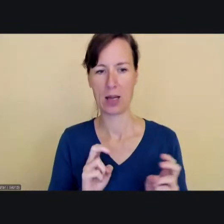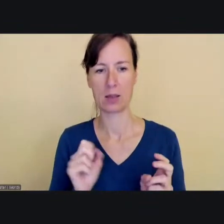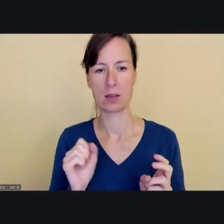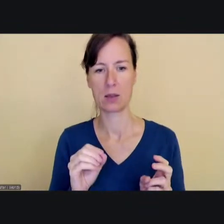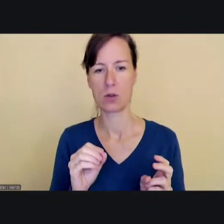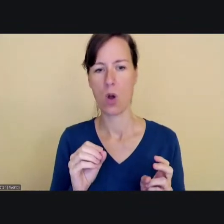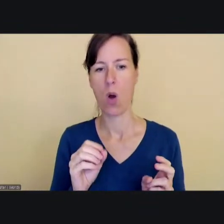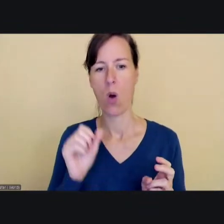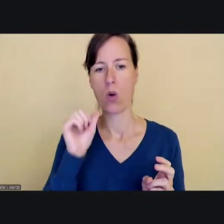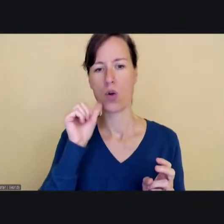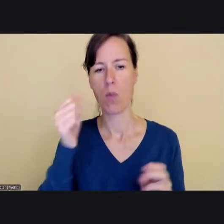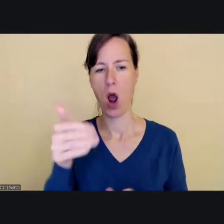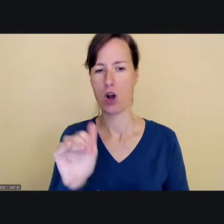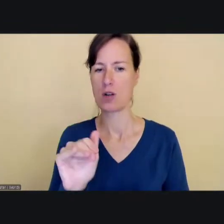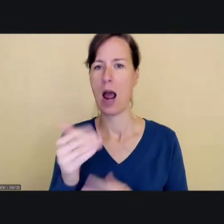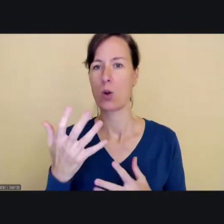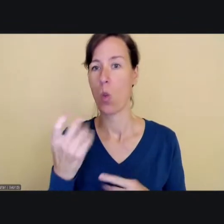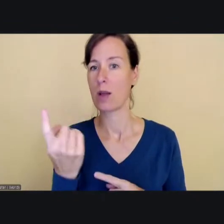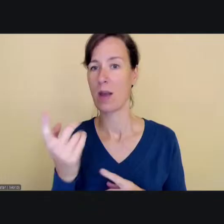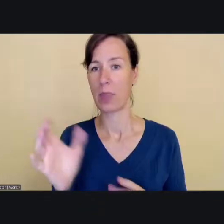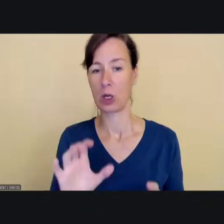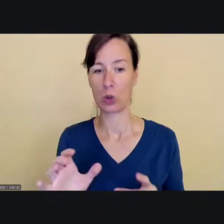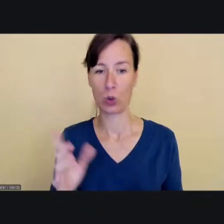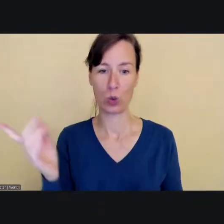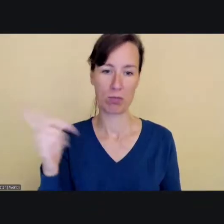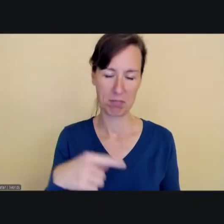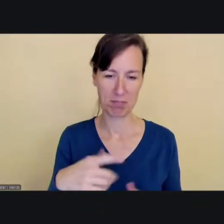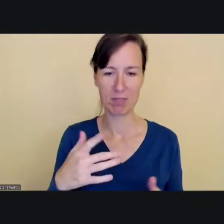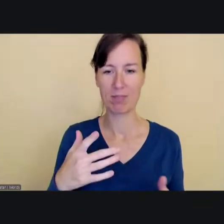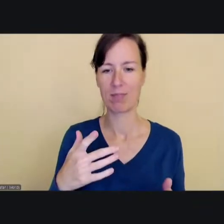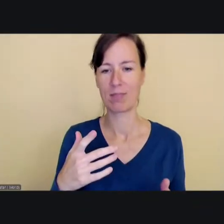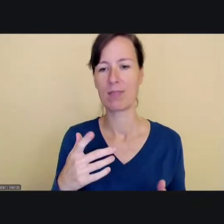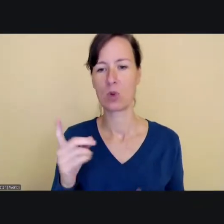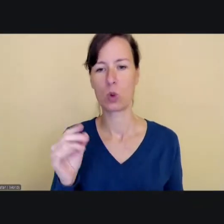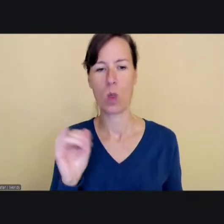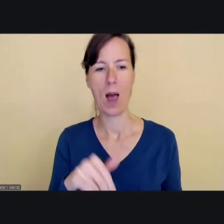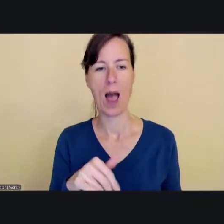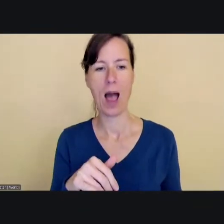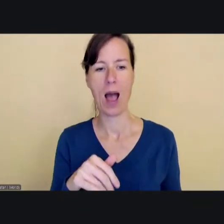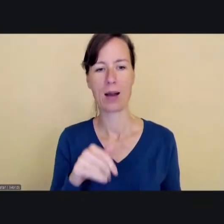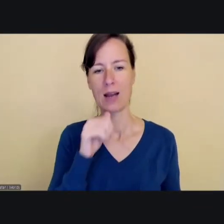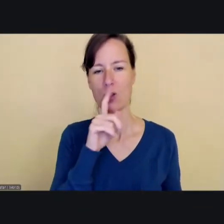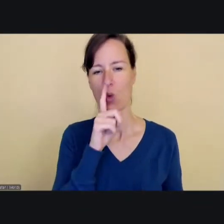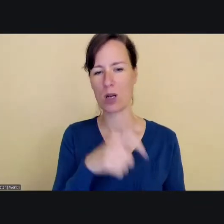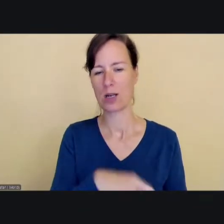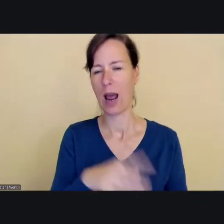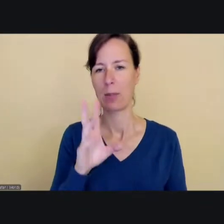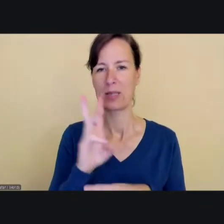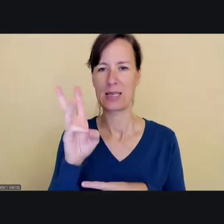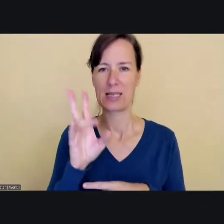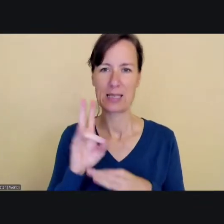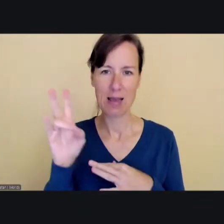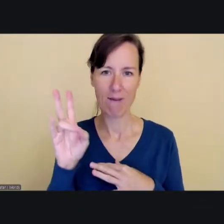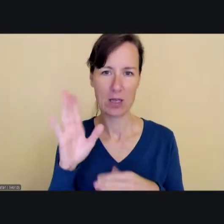do that. I'm not sure the time. I think it's about 6 or 7 o'clock. I think it's on the website. But tomorrow, pickleball,